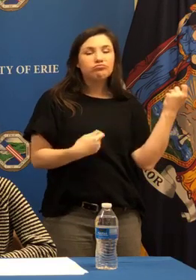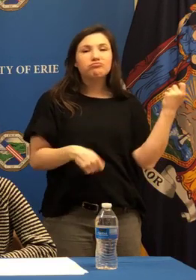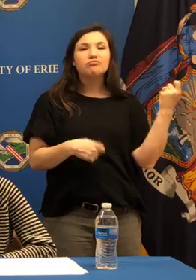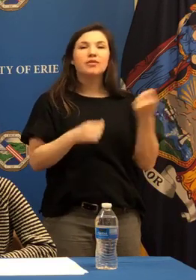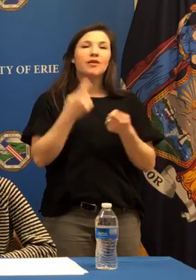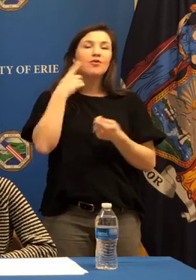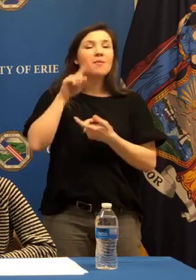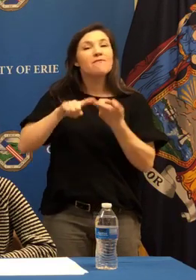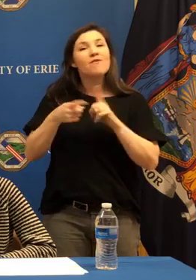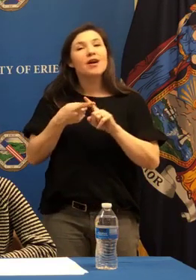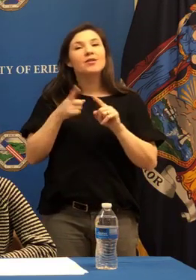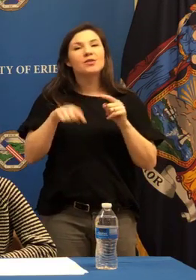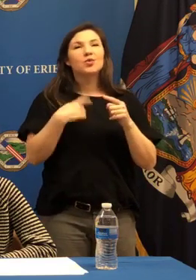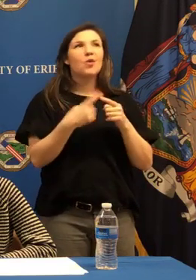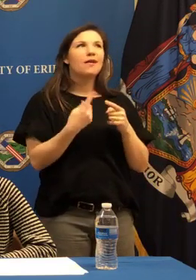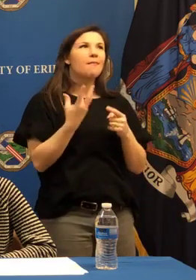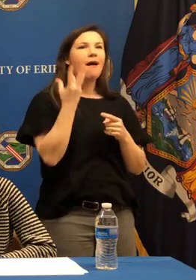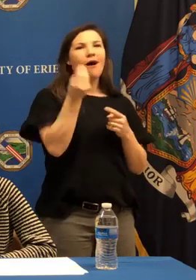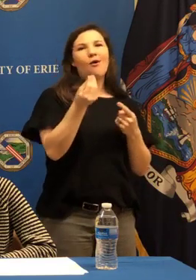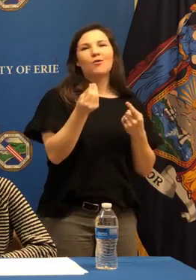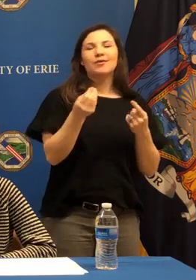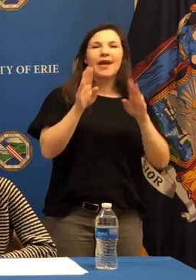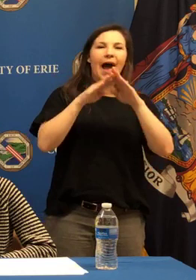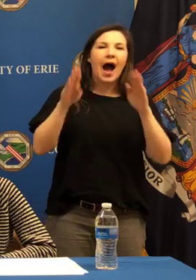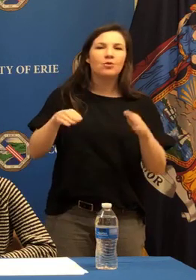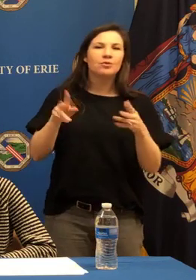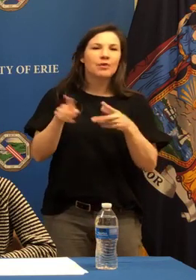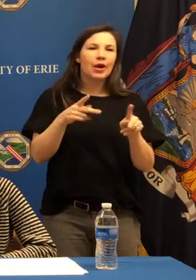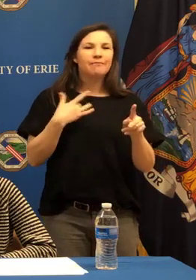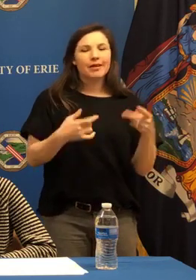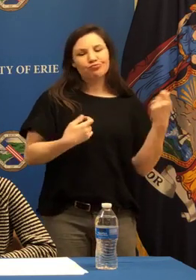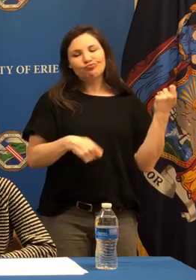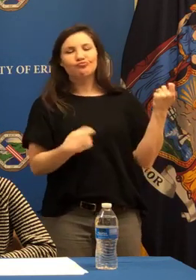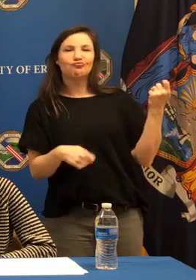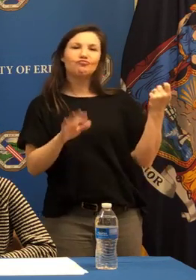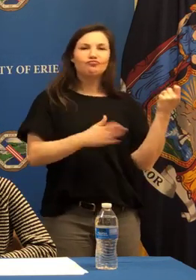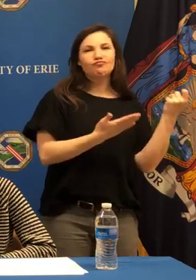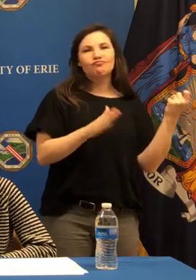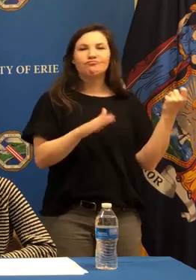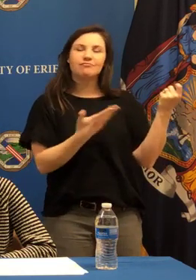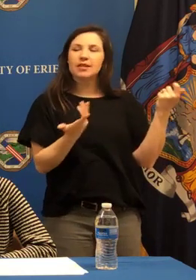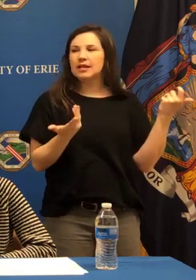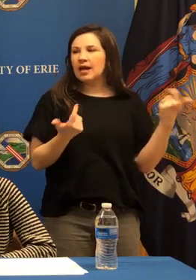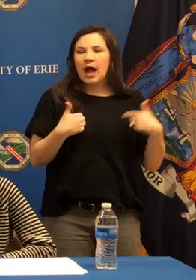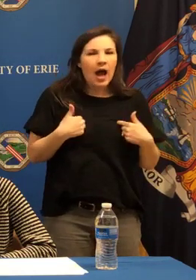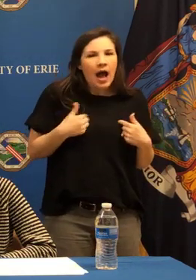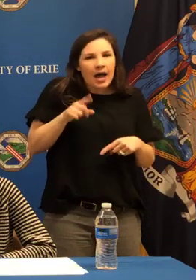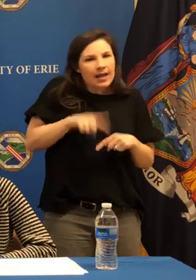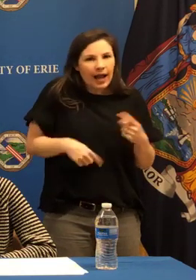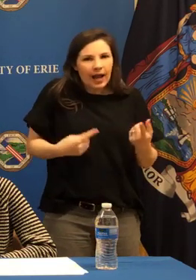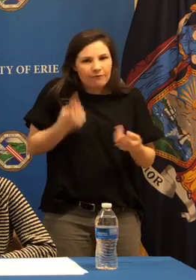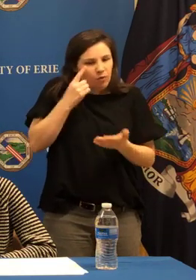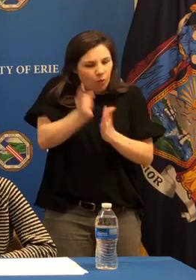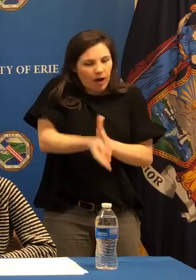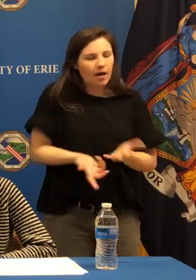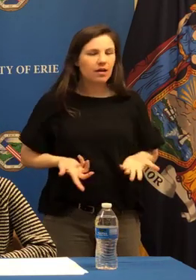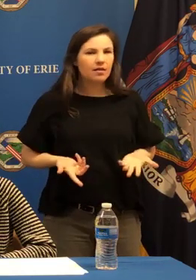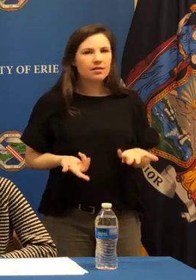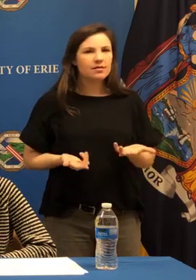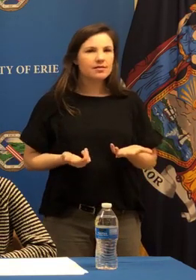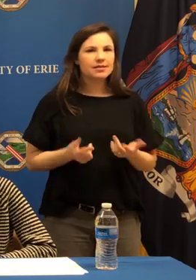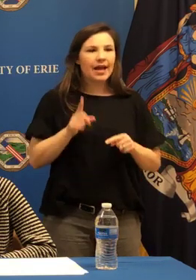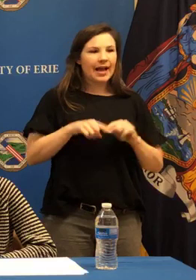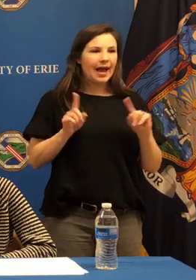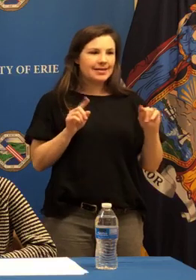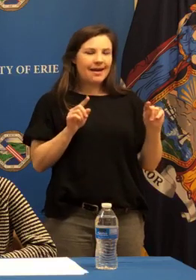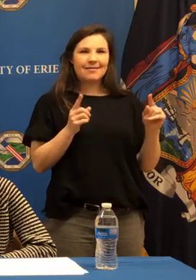because usually when I'm at events or little parties, house parties, I'll pick up the guitar and sing a song. Well, I'm not going to be able to do that for a while because I don't think I'm going to be able to